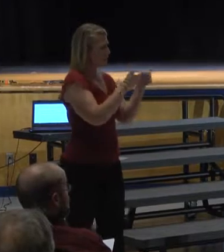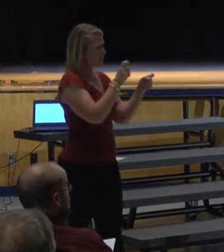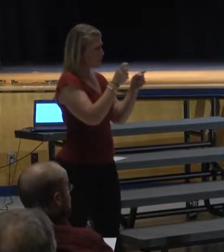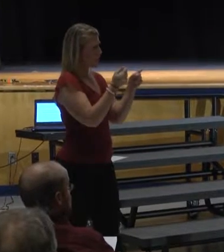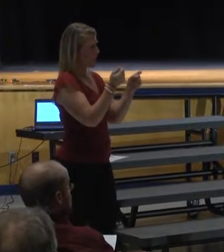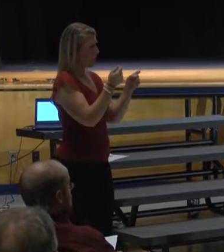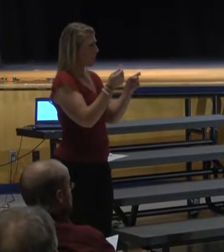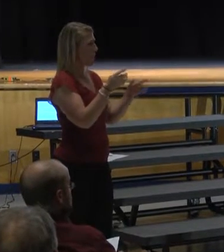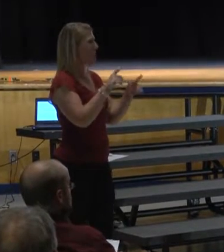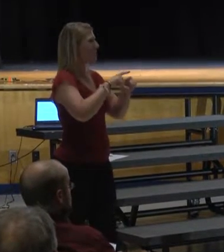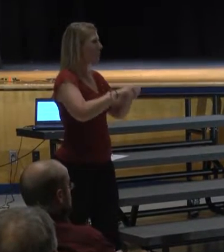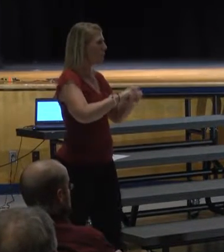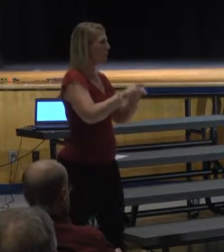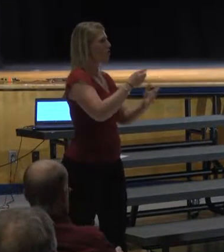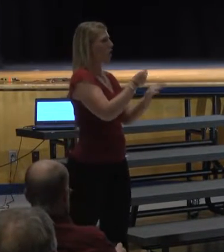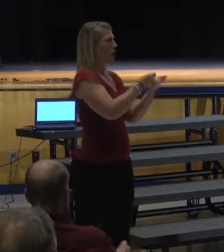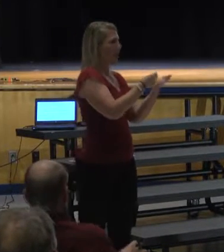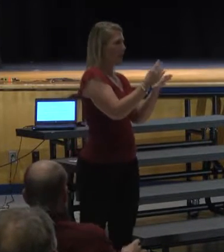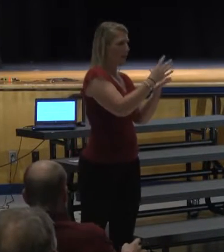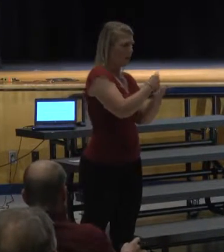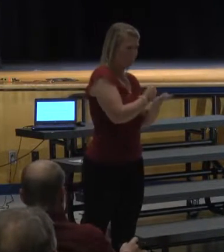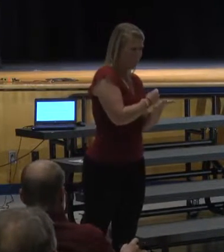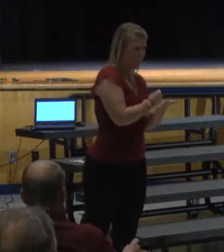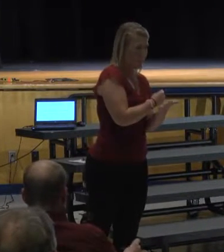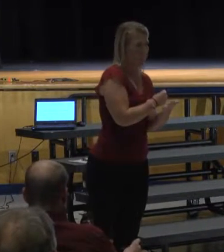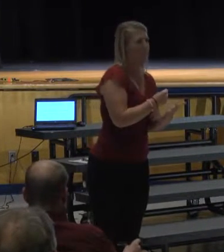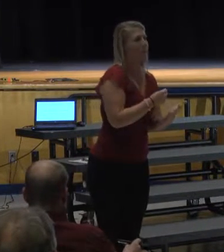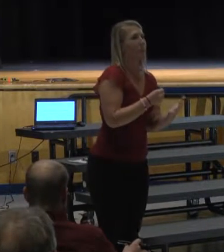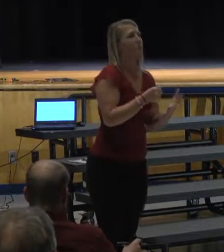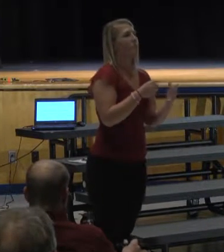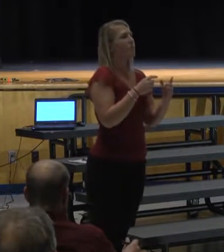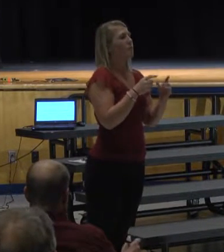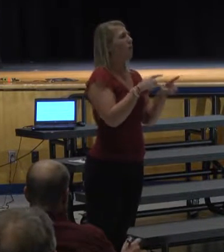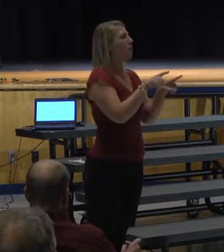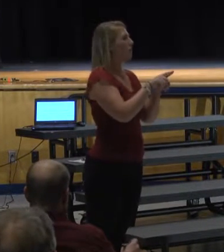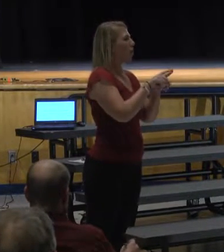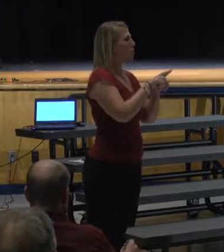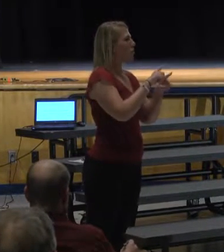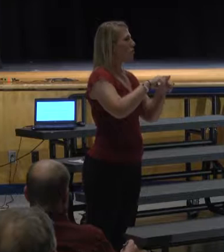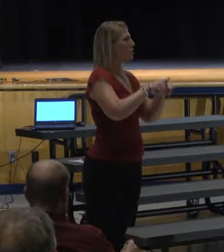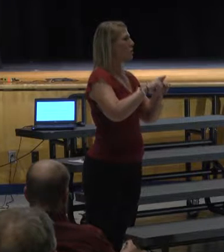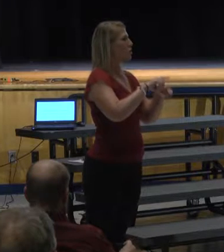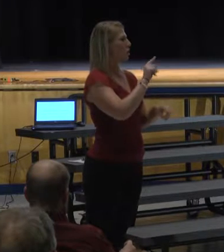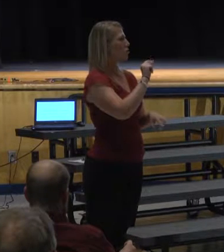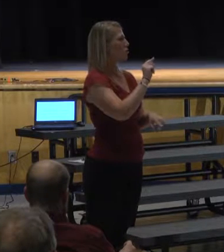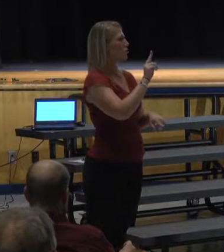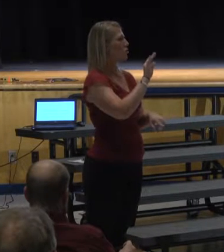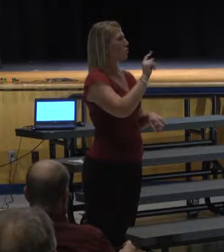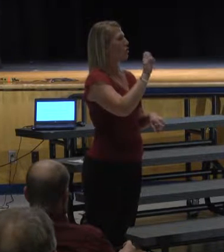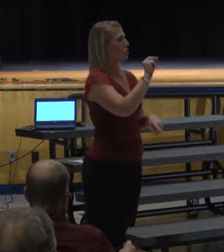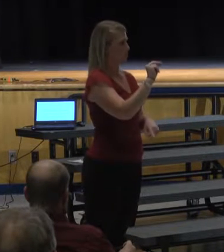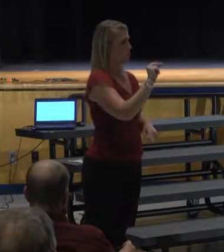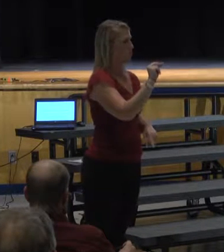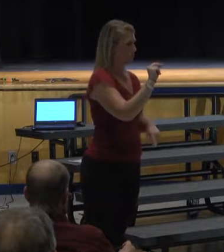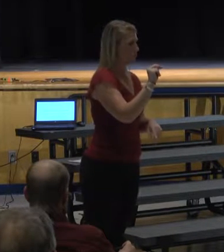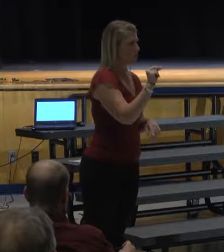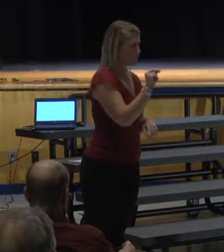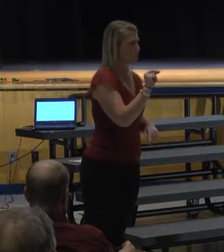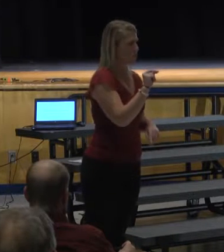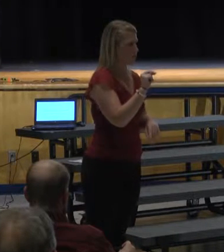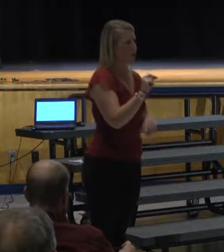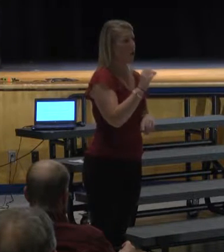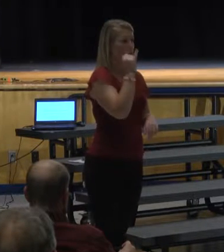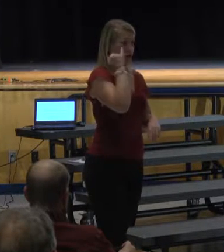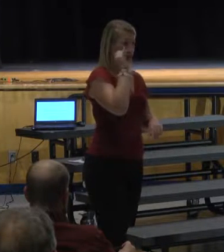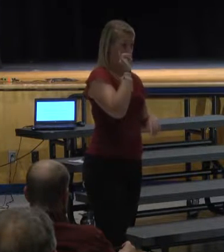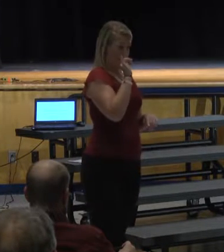on income, but there's also a factor on the cost of tuition of the school. Okay, and where that comes in is if that cost of the